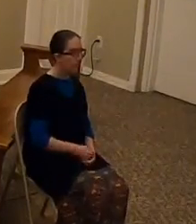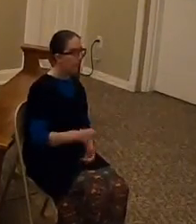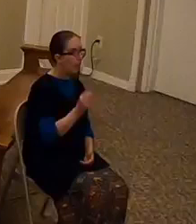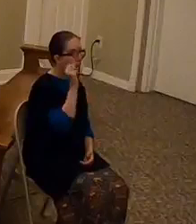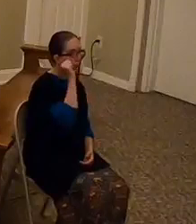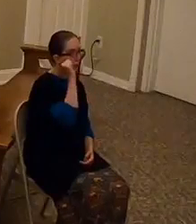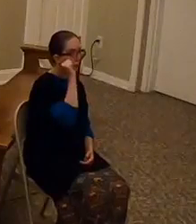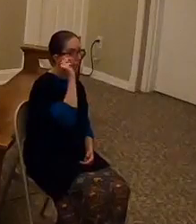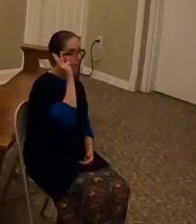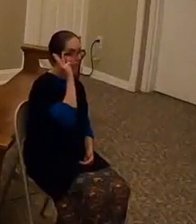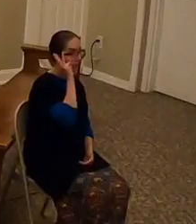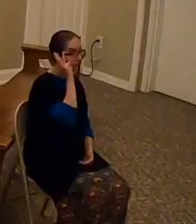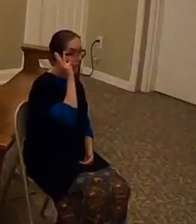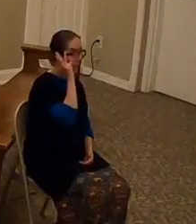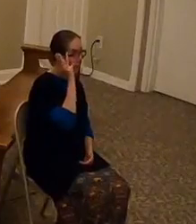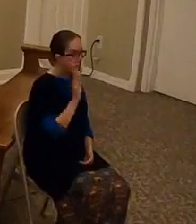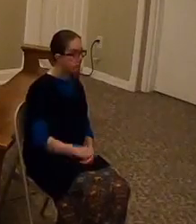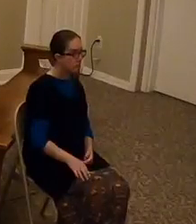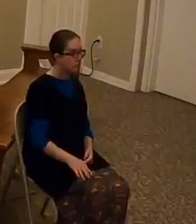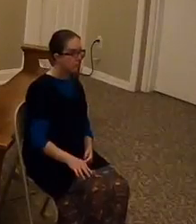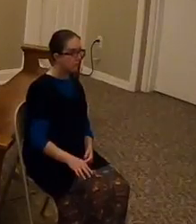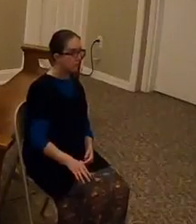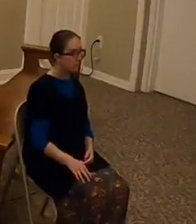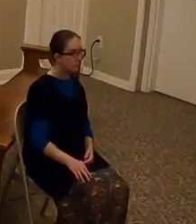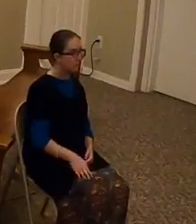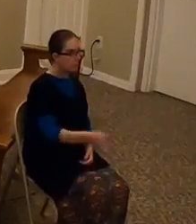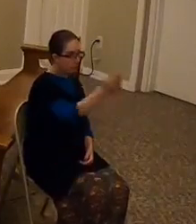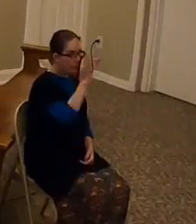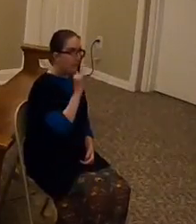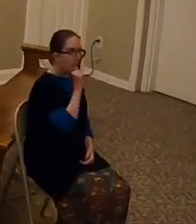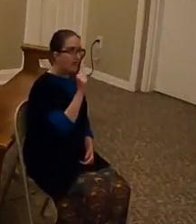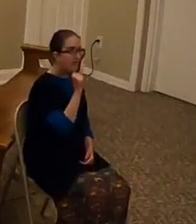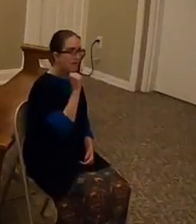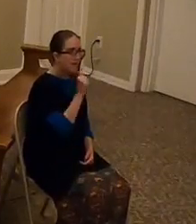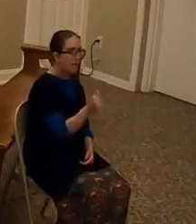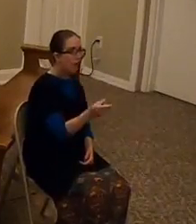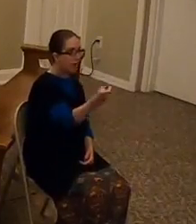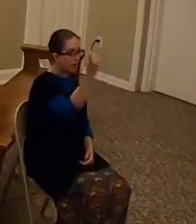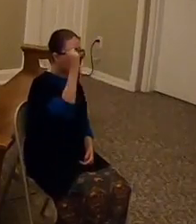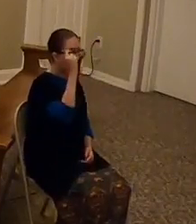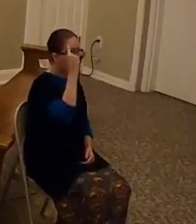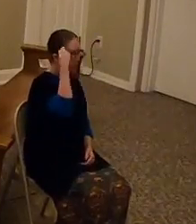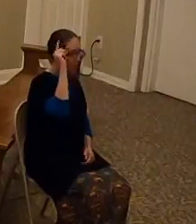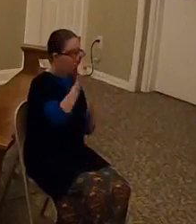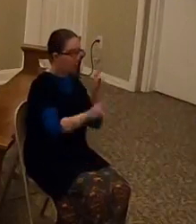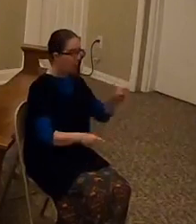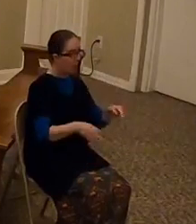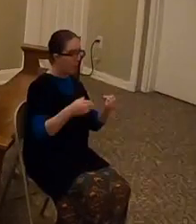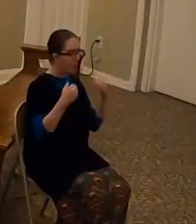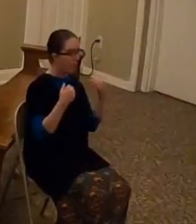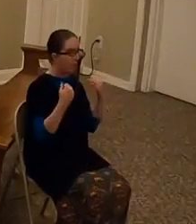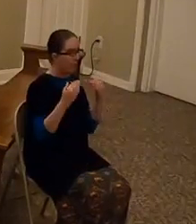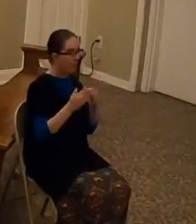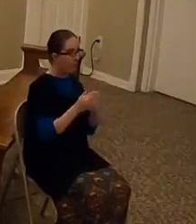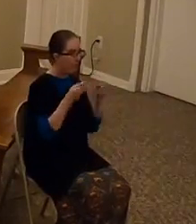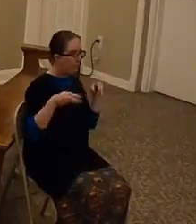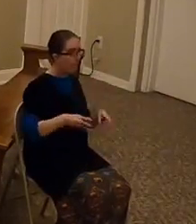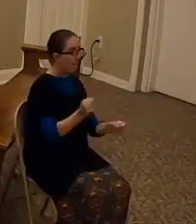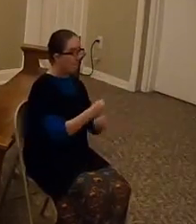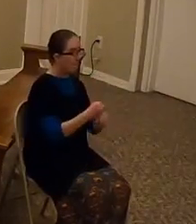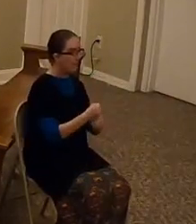Everybody awake out there? Yes, sir. Hallelujah. God is not going to come back for a people that are halfway made themselves